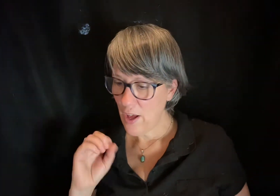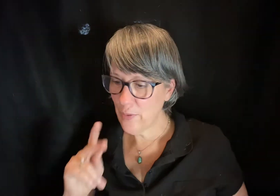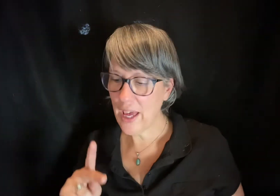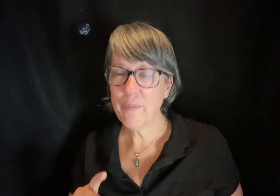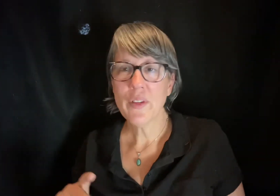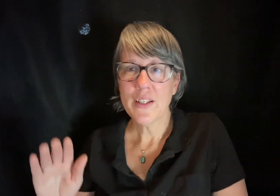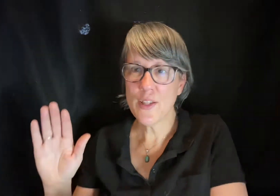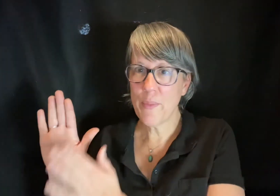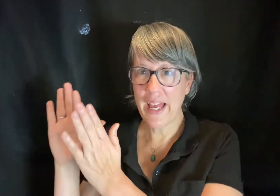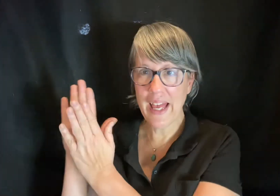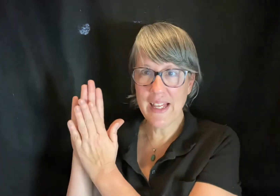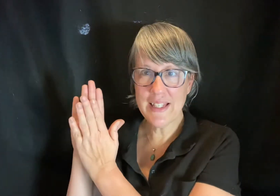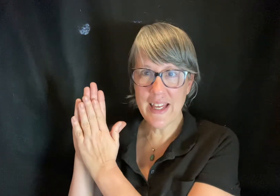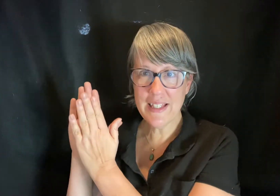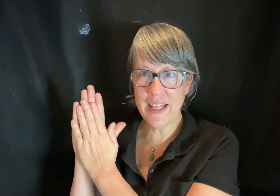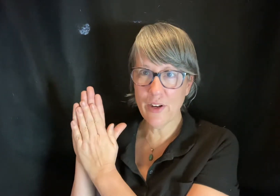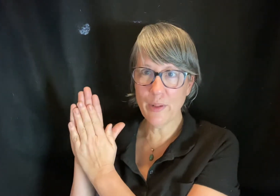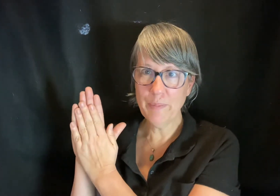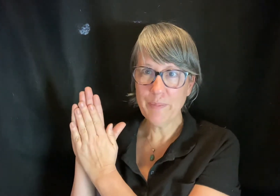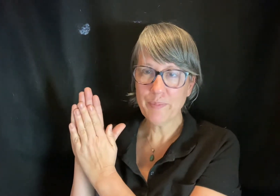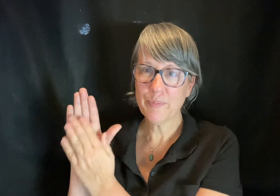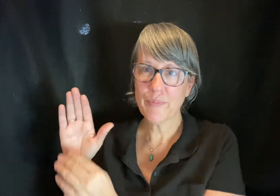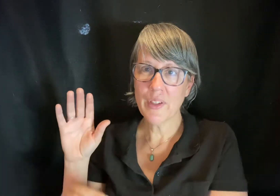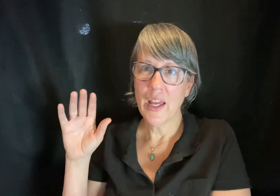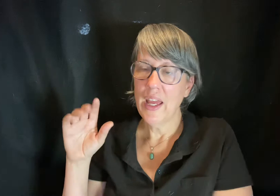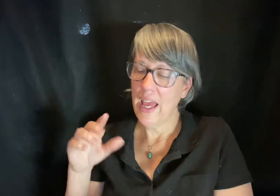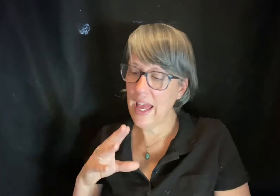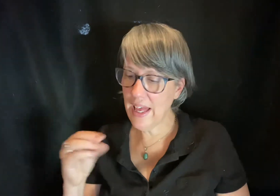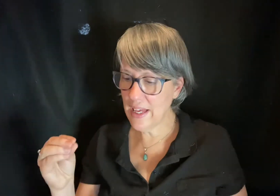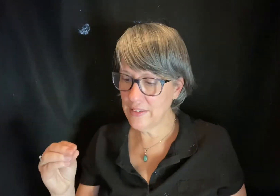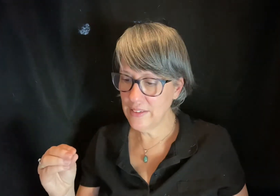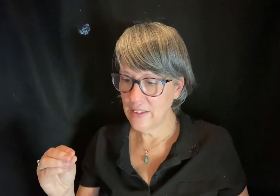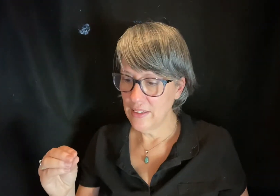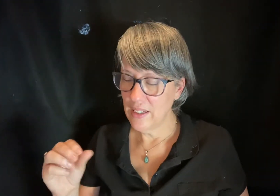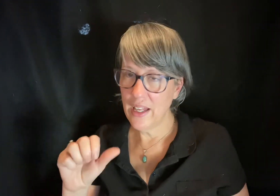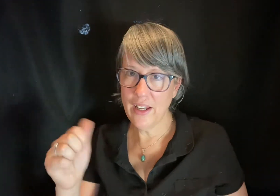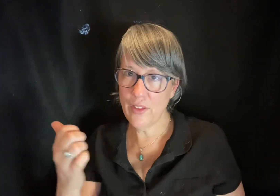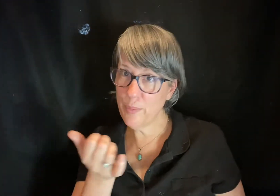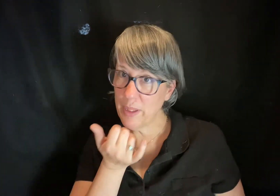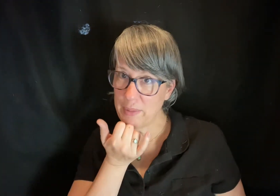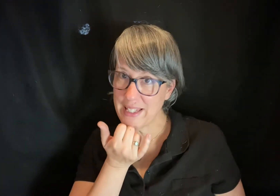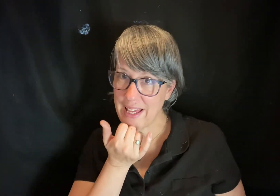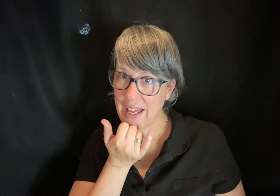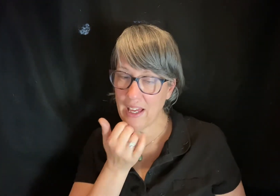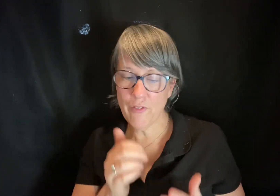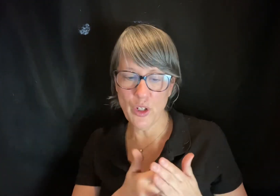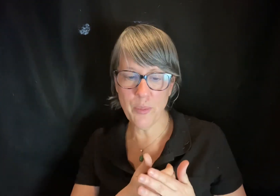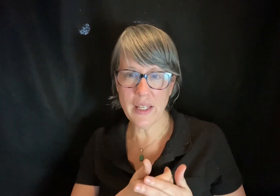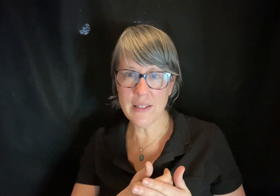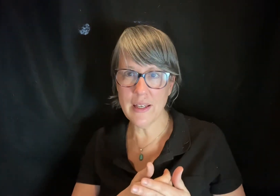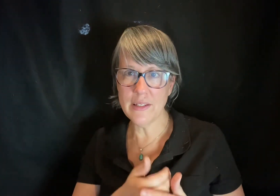Okay, so my hand stays here. And another big mistake of newbies is